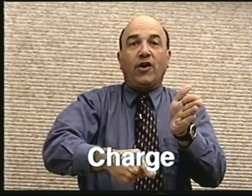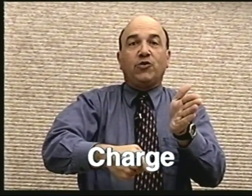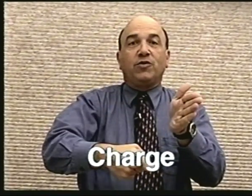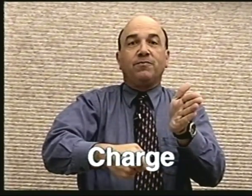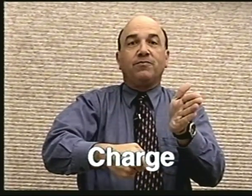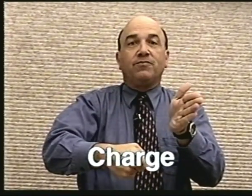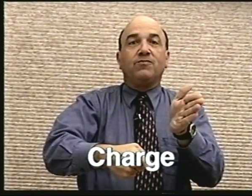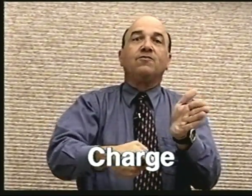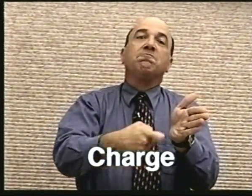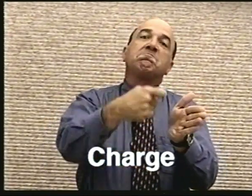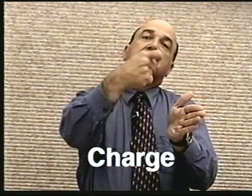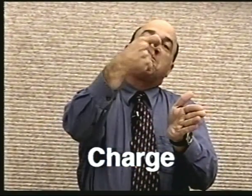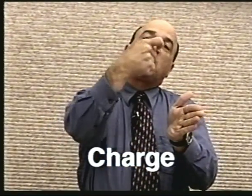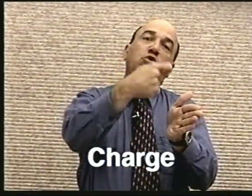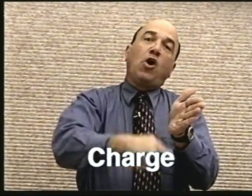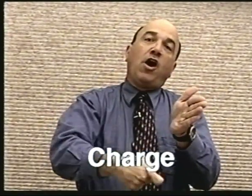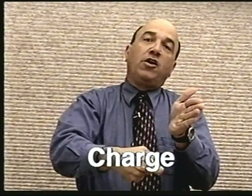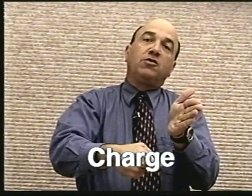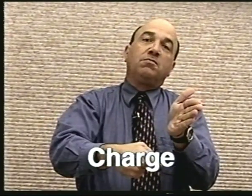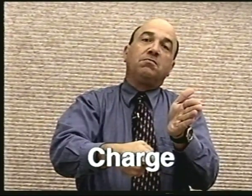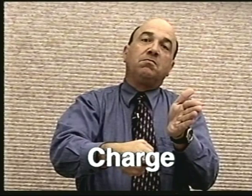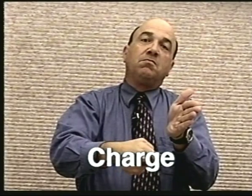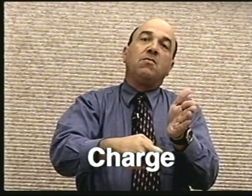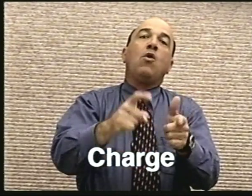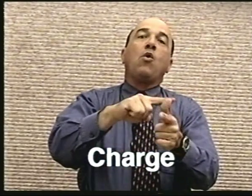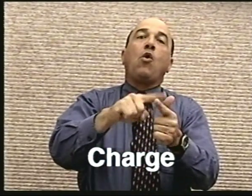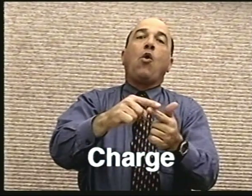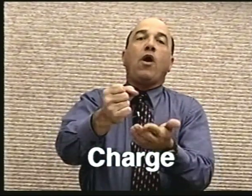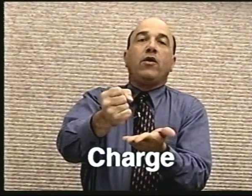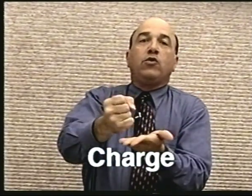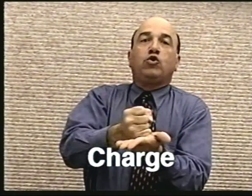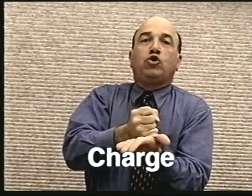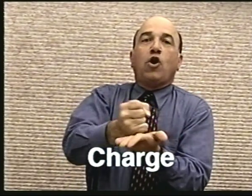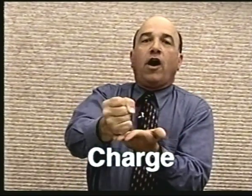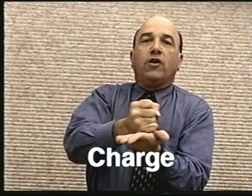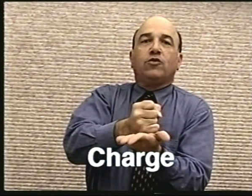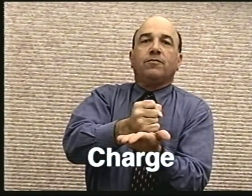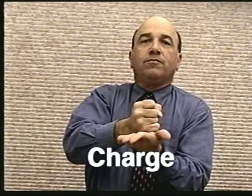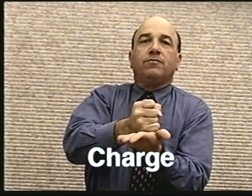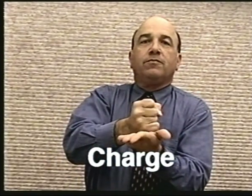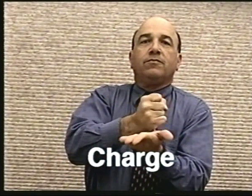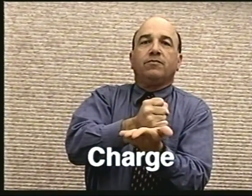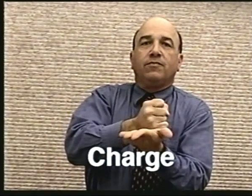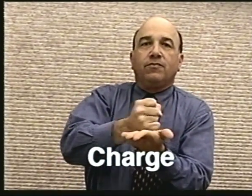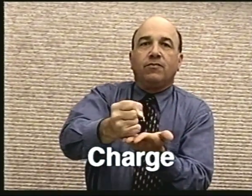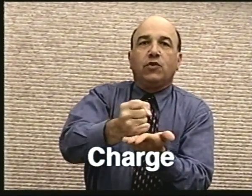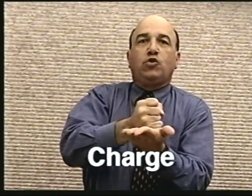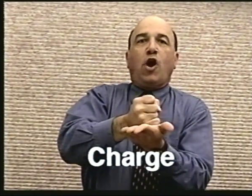Charge, charge or charge.